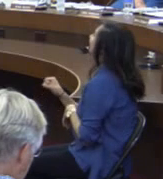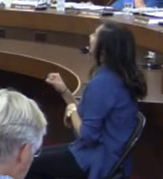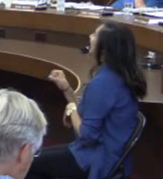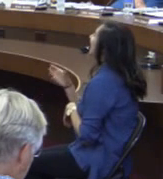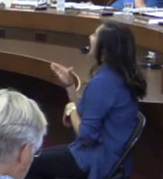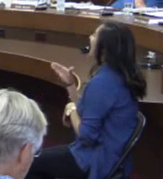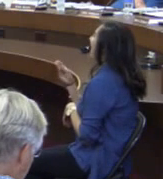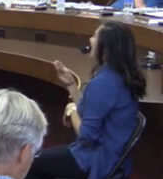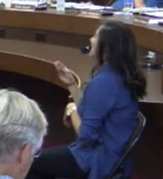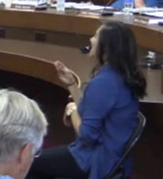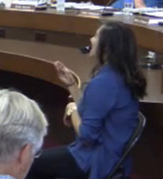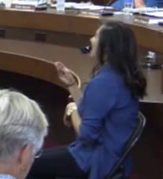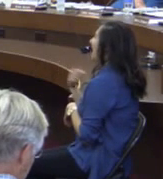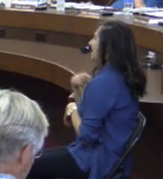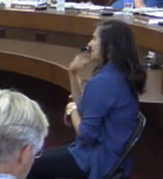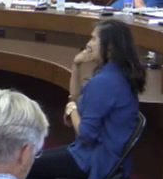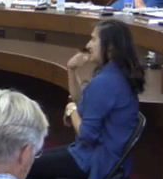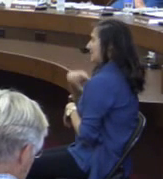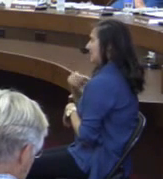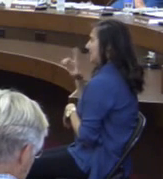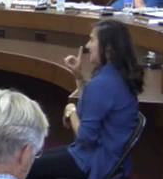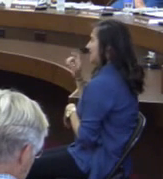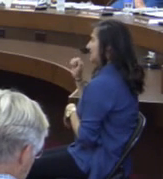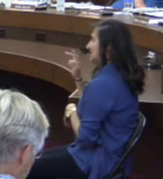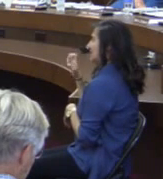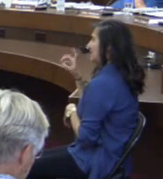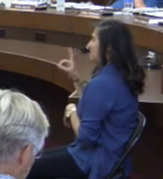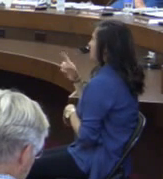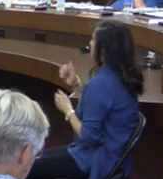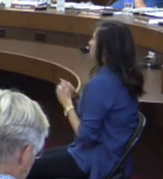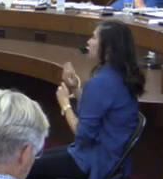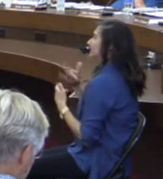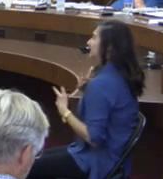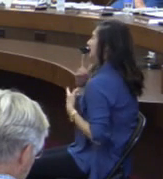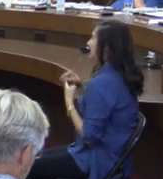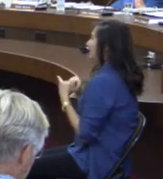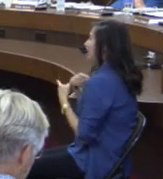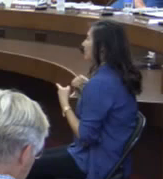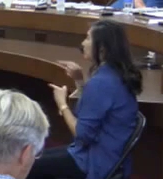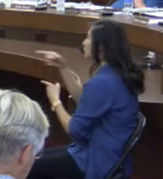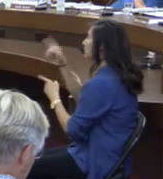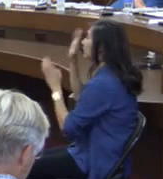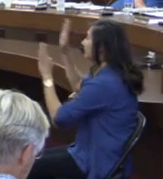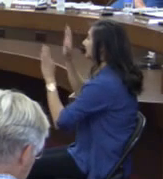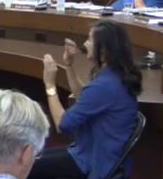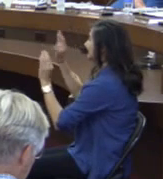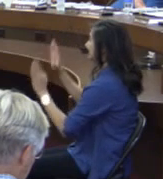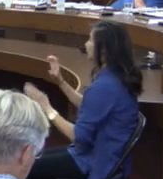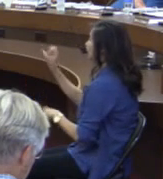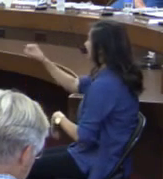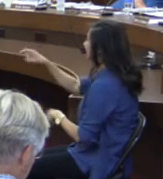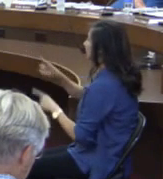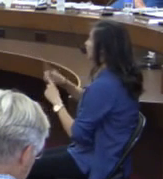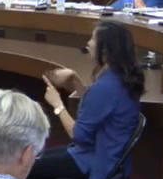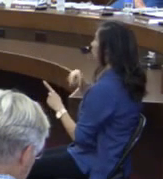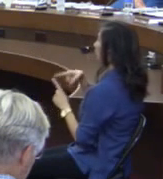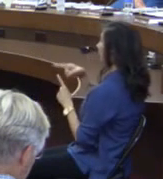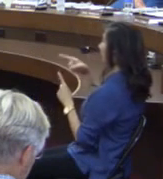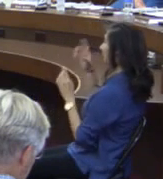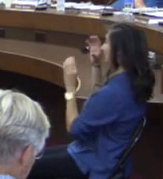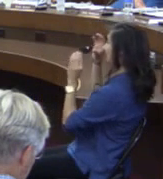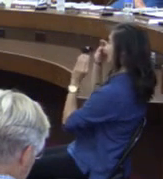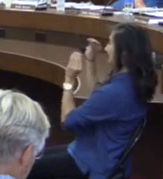And I think the thing that David and I are most excited about is not just is she going to be a fantastic teacher. When she did her teaching